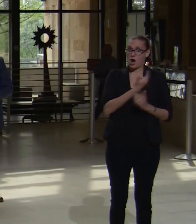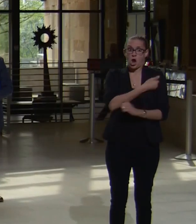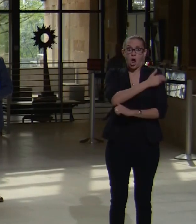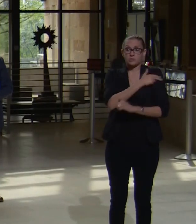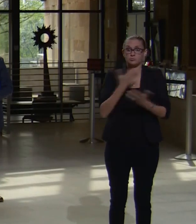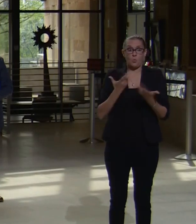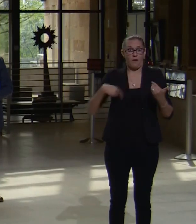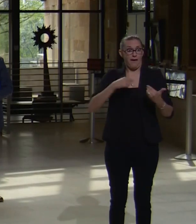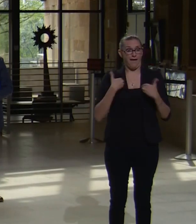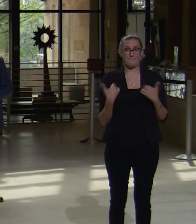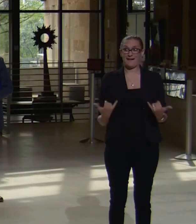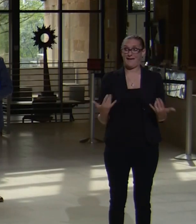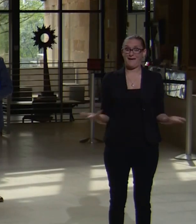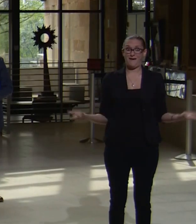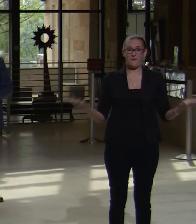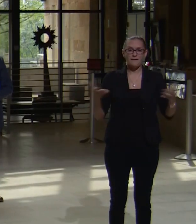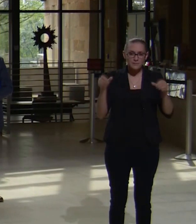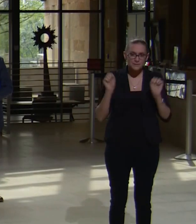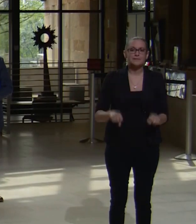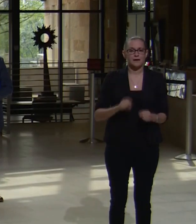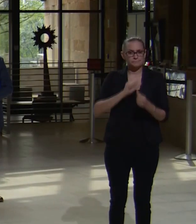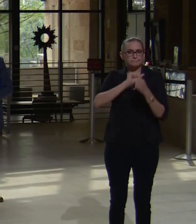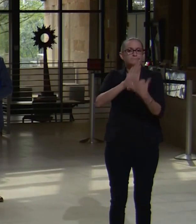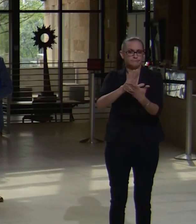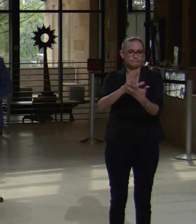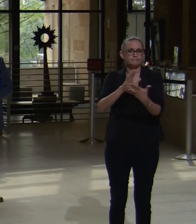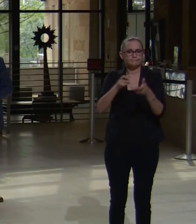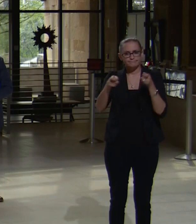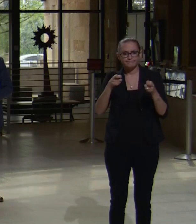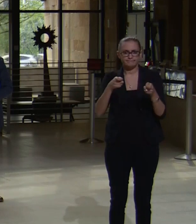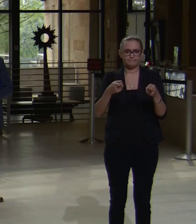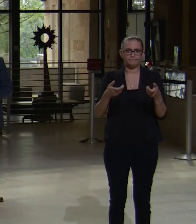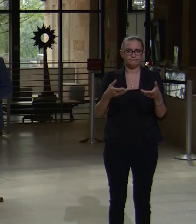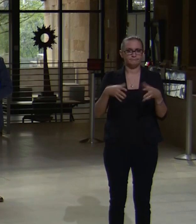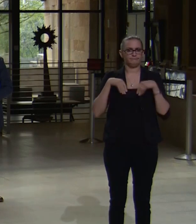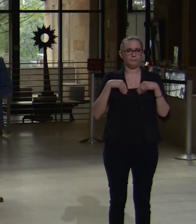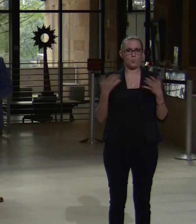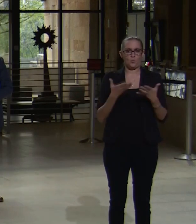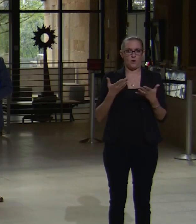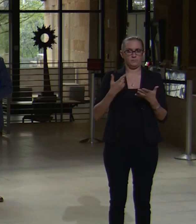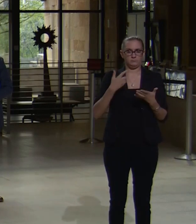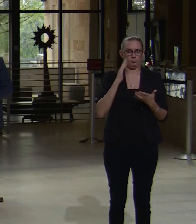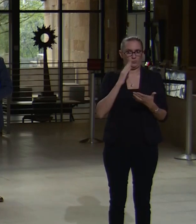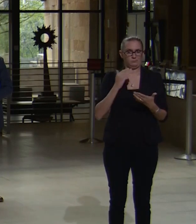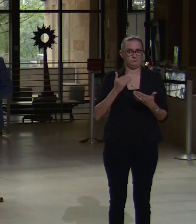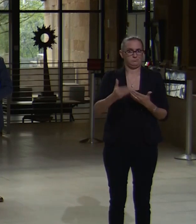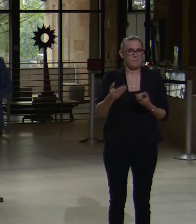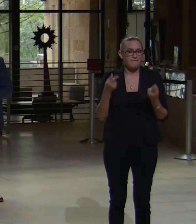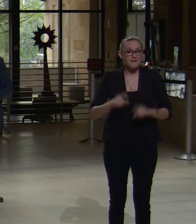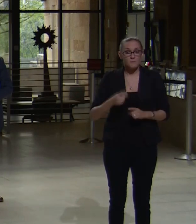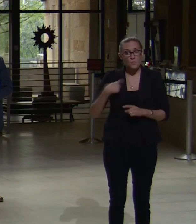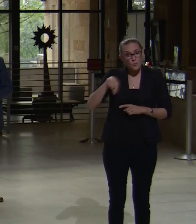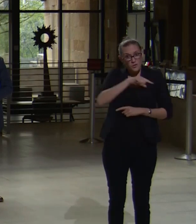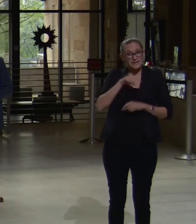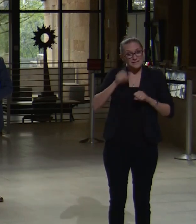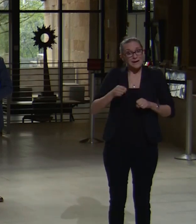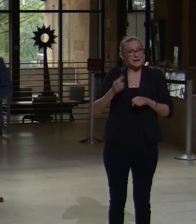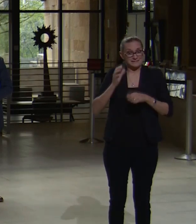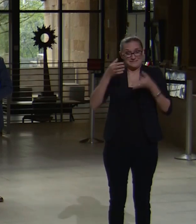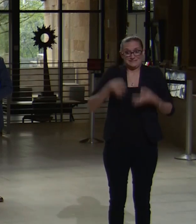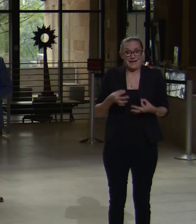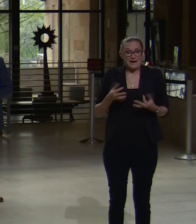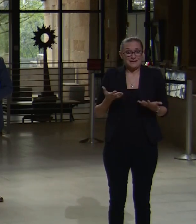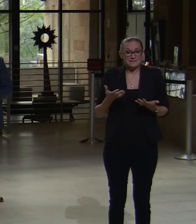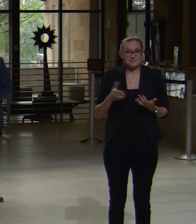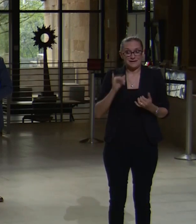hospital capacity can handle what's going to be coming to us. And we get to decide, based entirely on whether